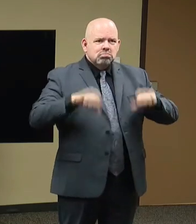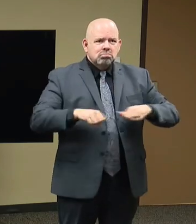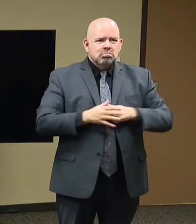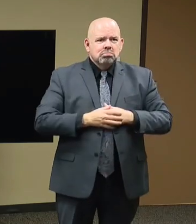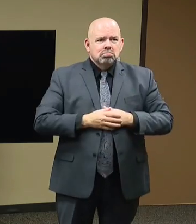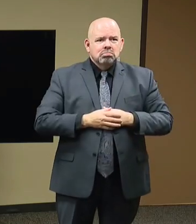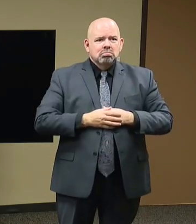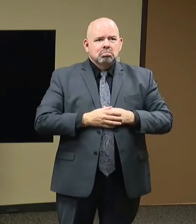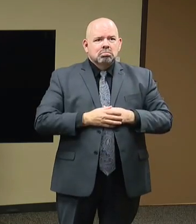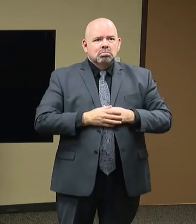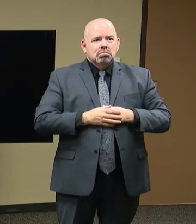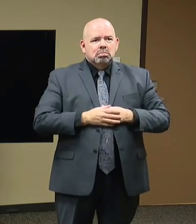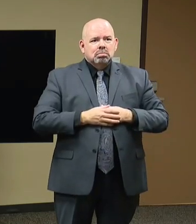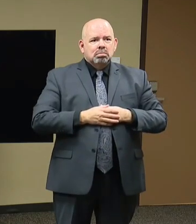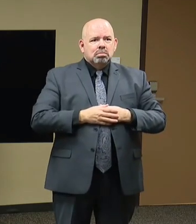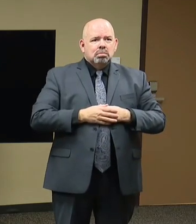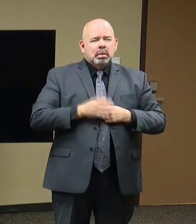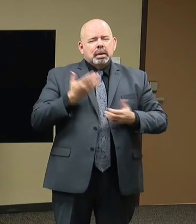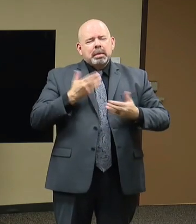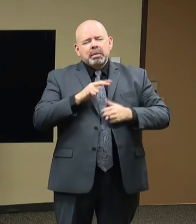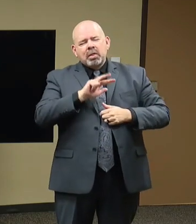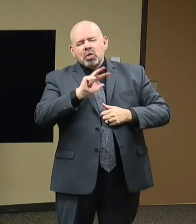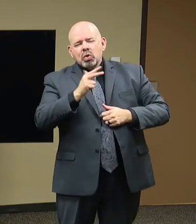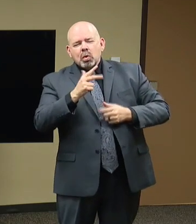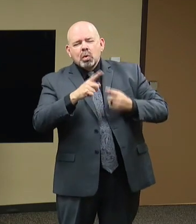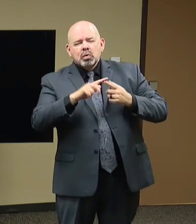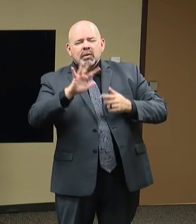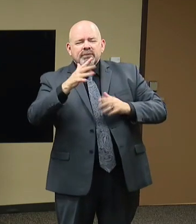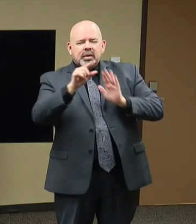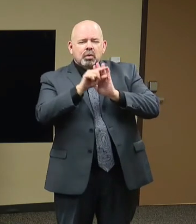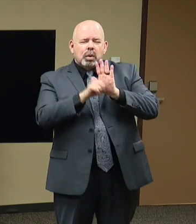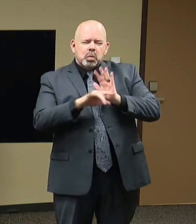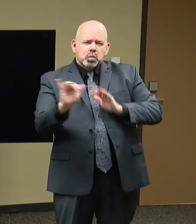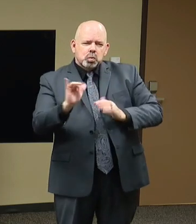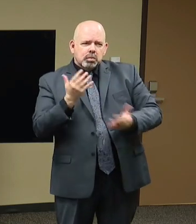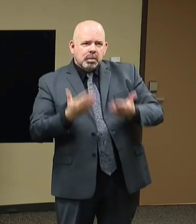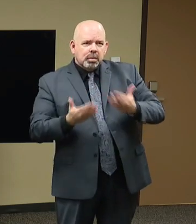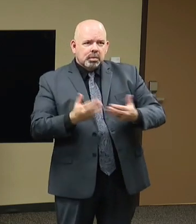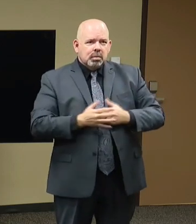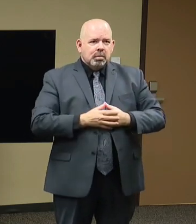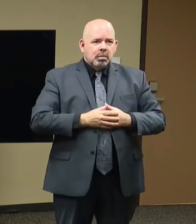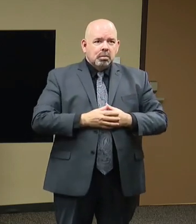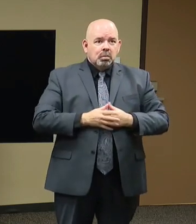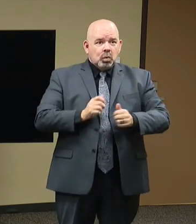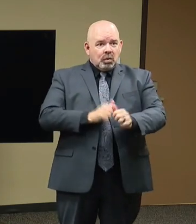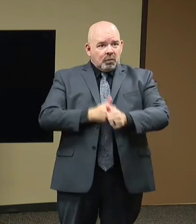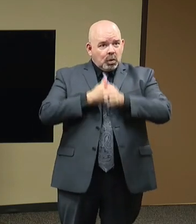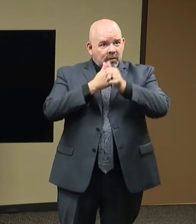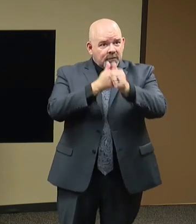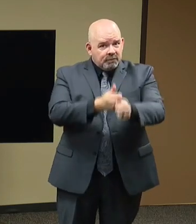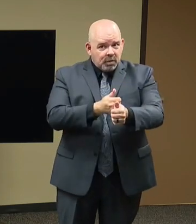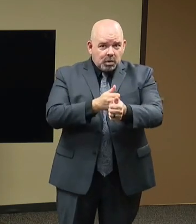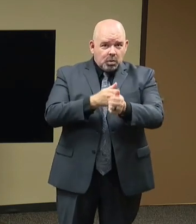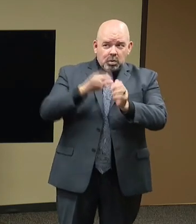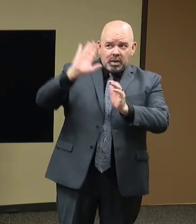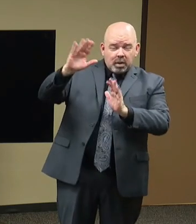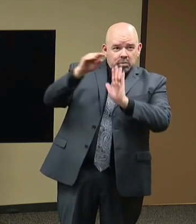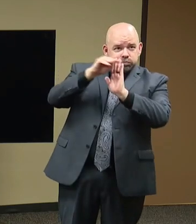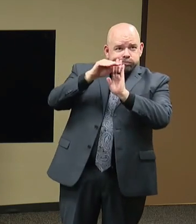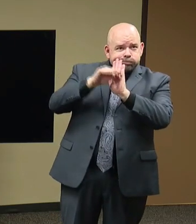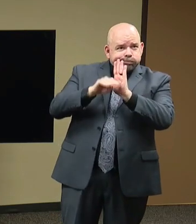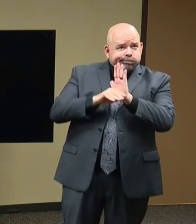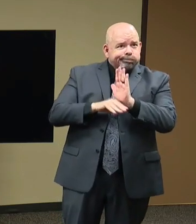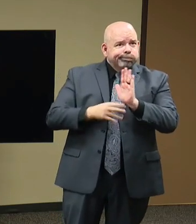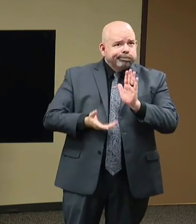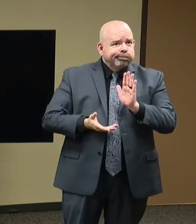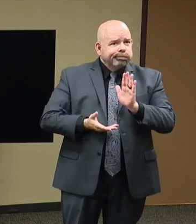and if you follow the doctor guideline, as I will do, you'll do virtual learning